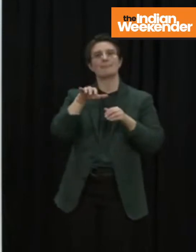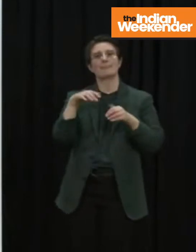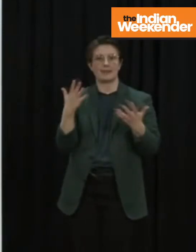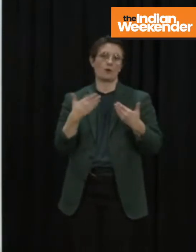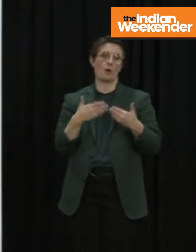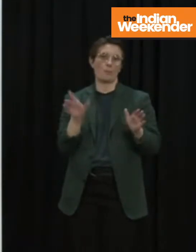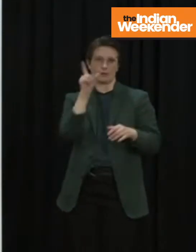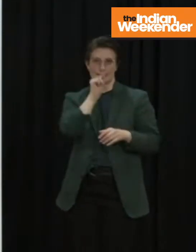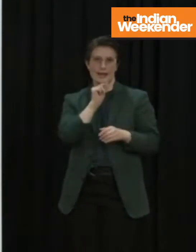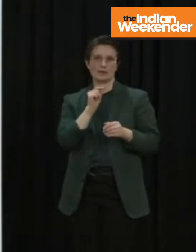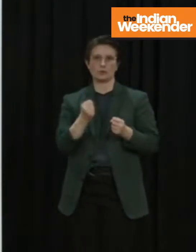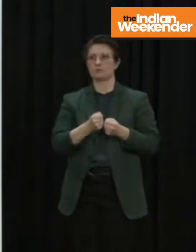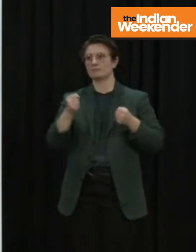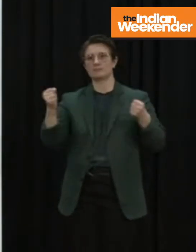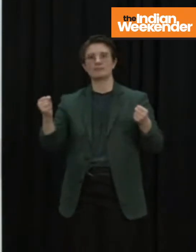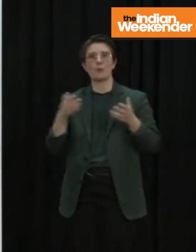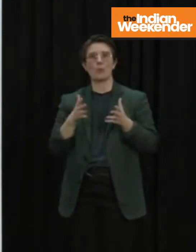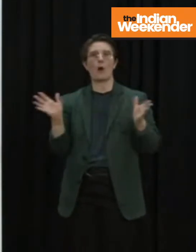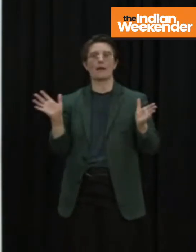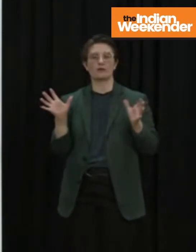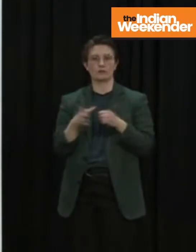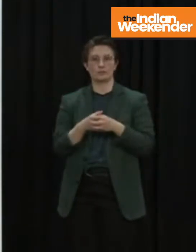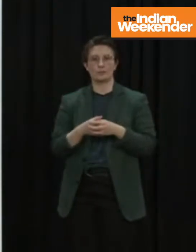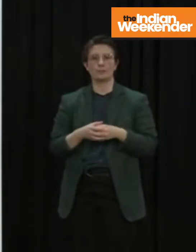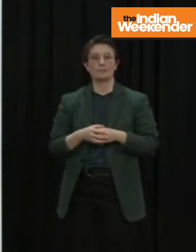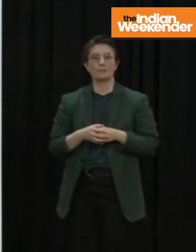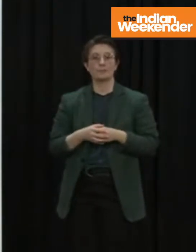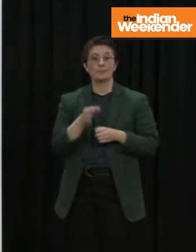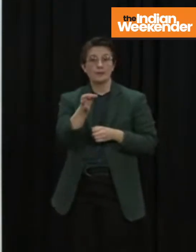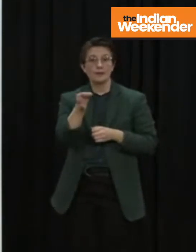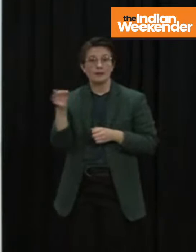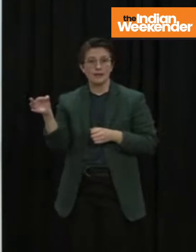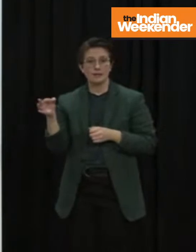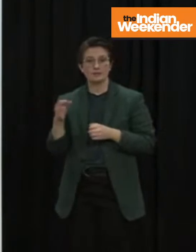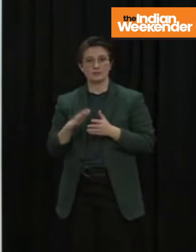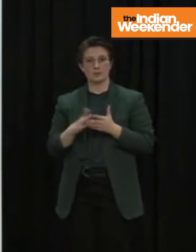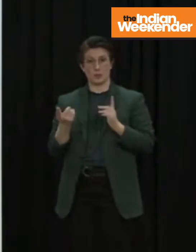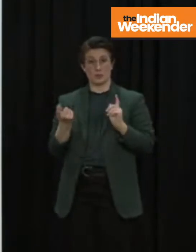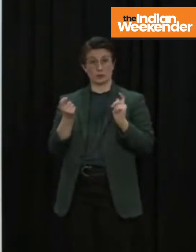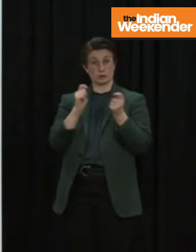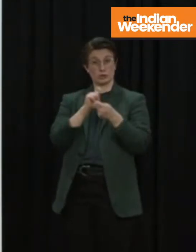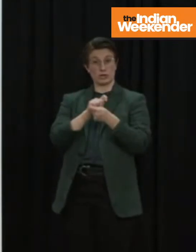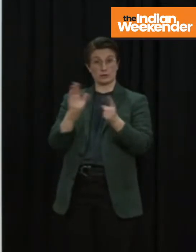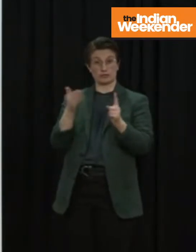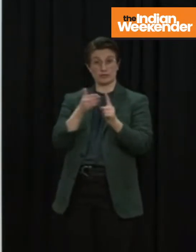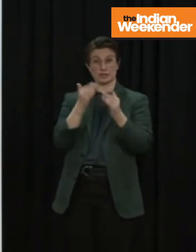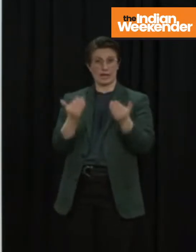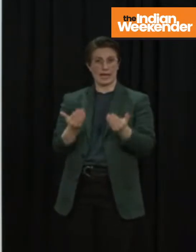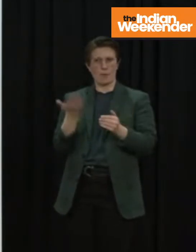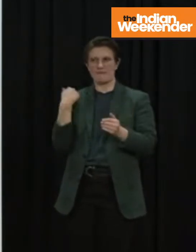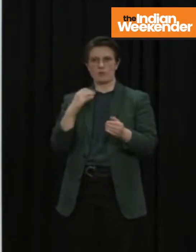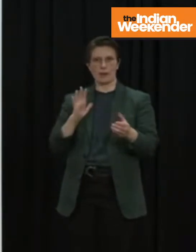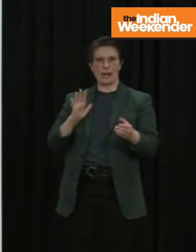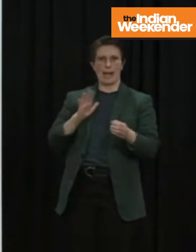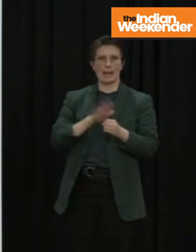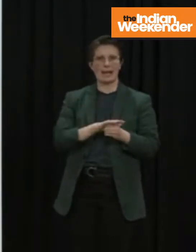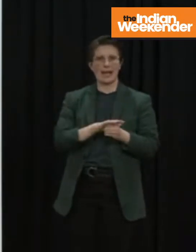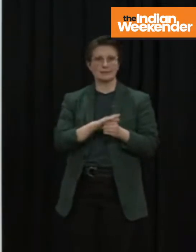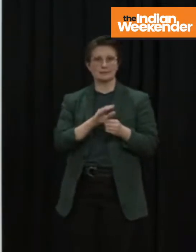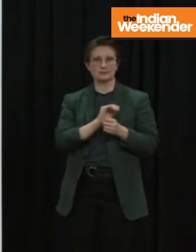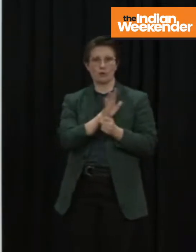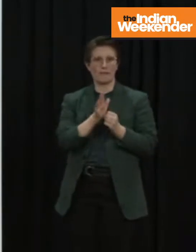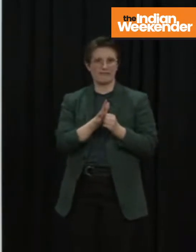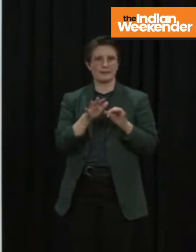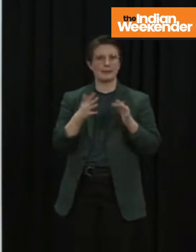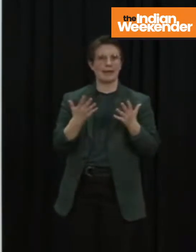group of people. As a transition away from elimination, are DHBs currently exploring ways to house more patients